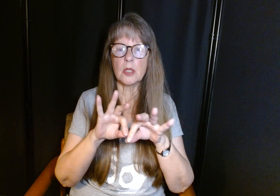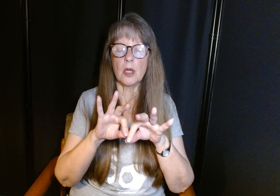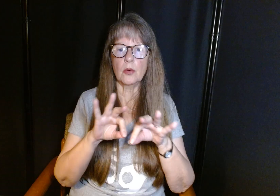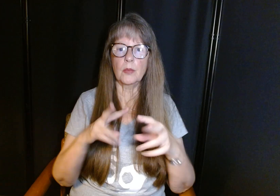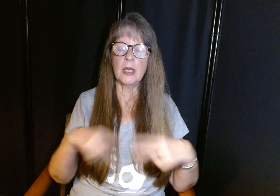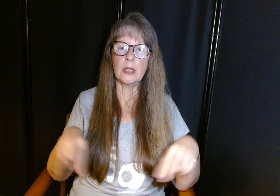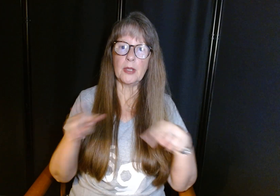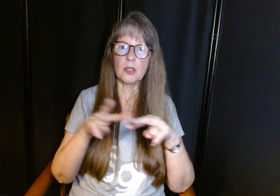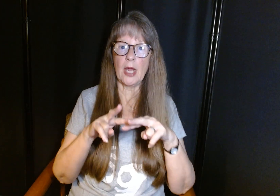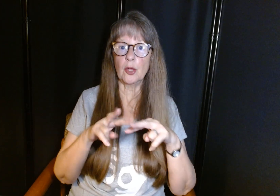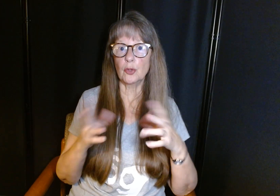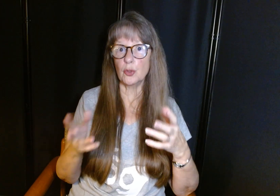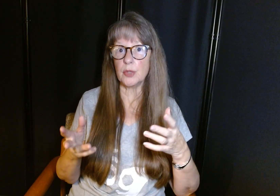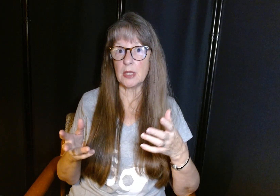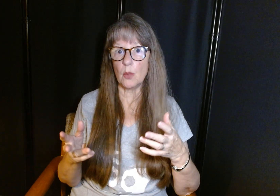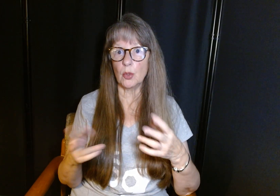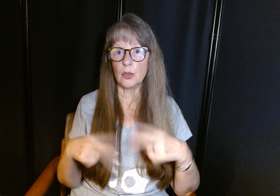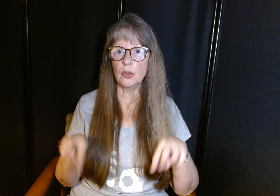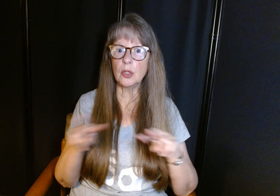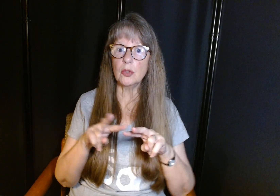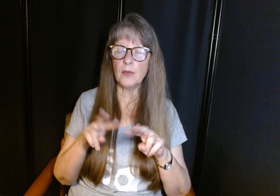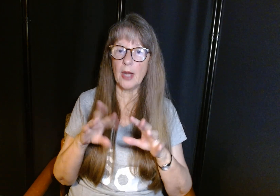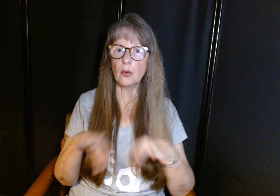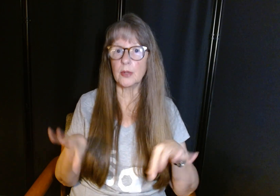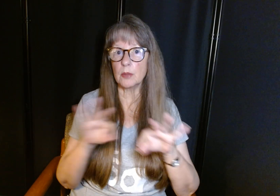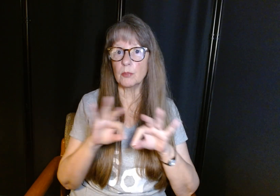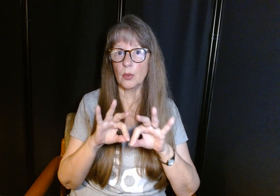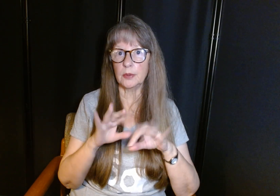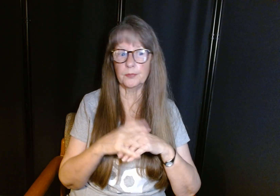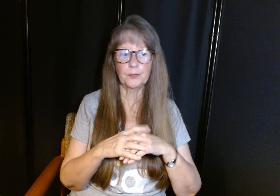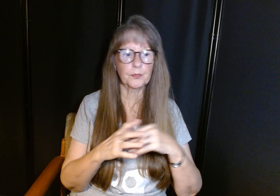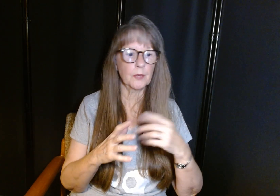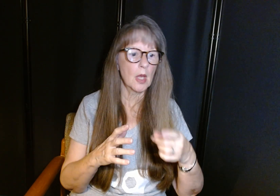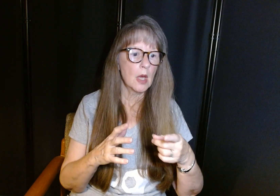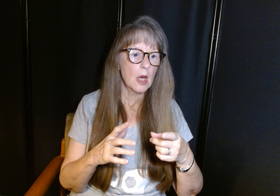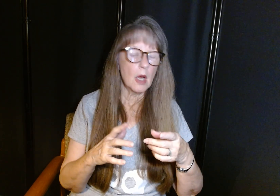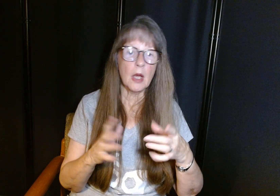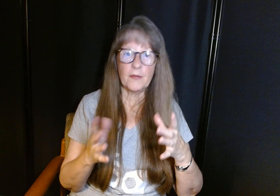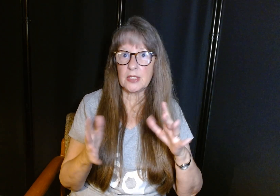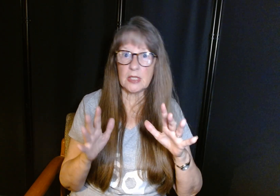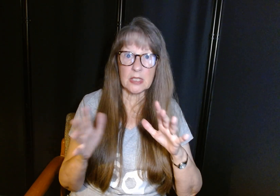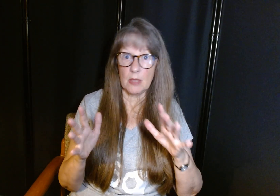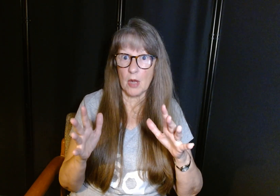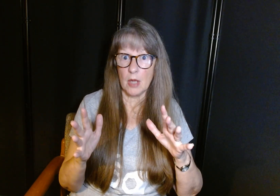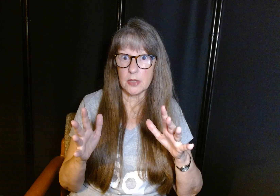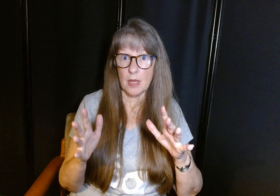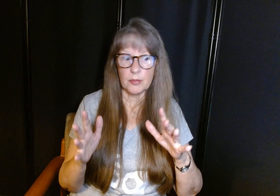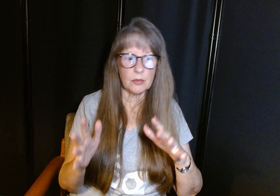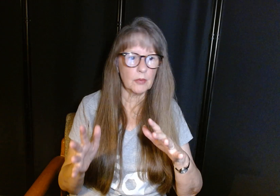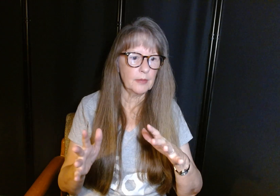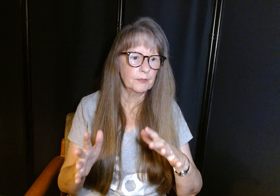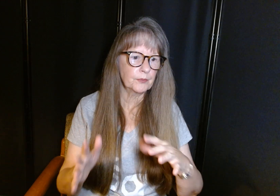So it depends on how you're using that word. So you could do value or it's important if it's in the same concept, right?